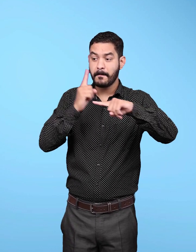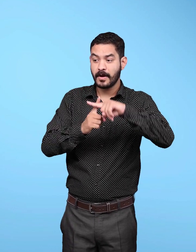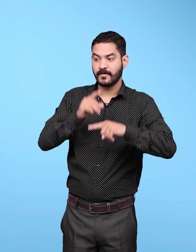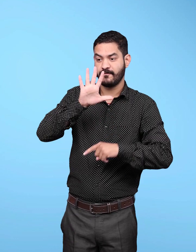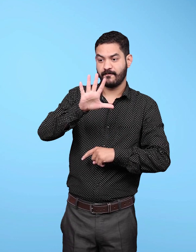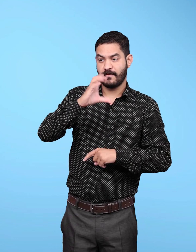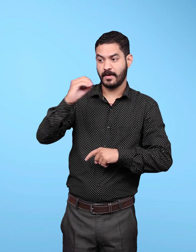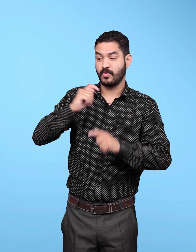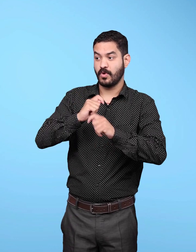horses."